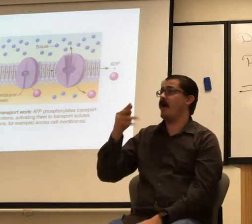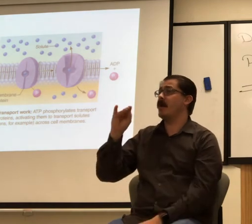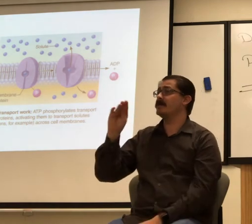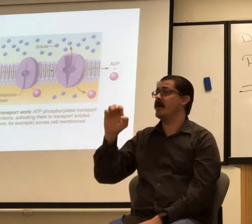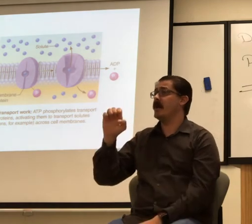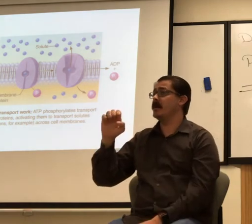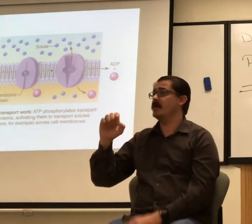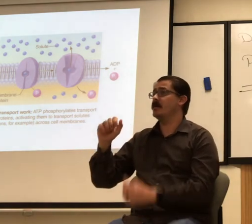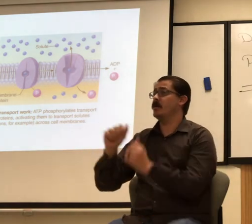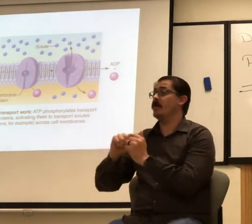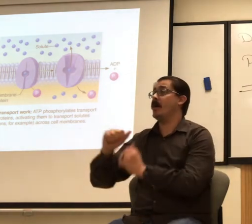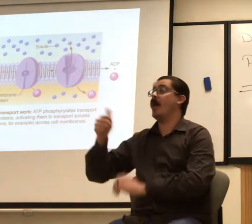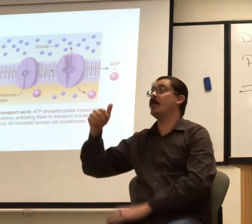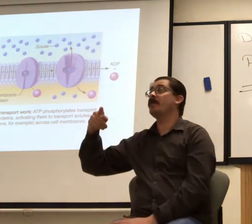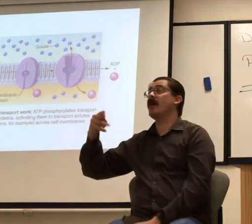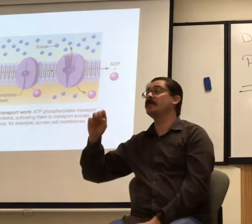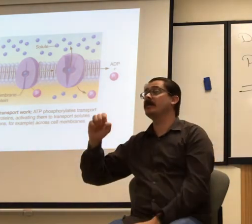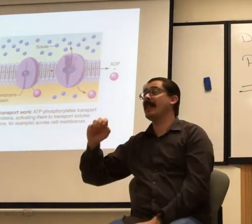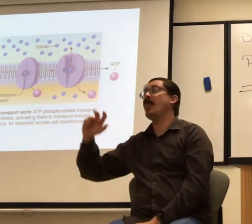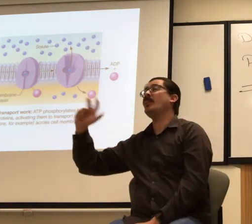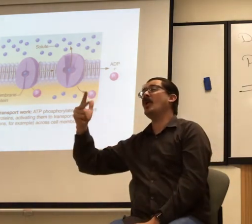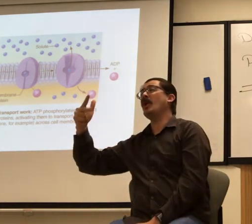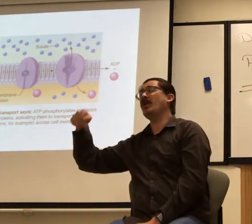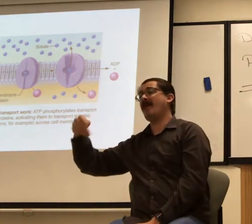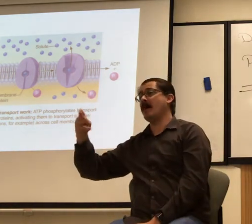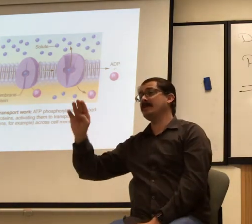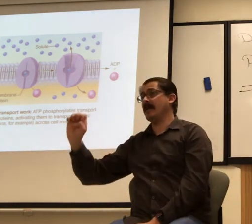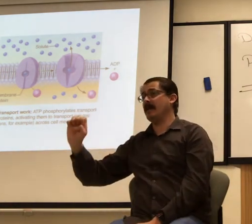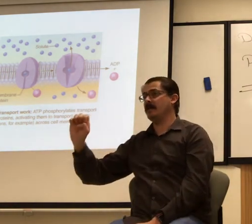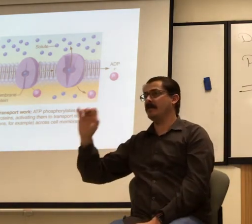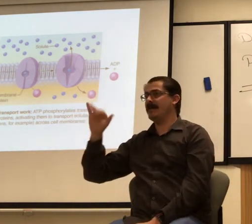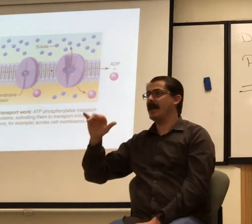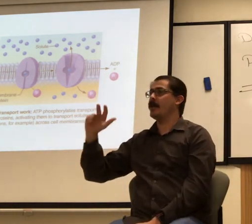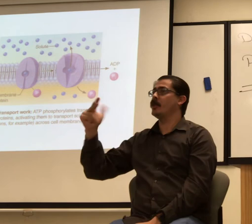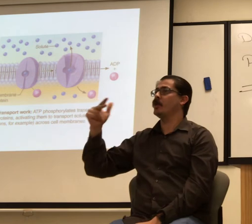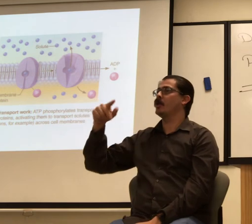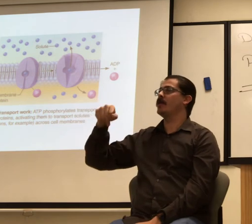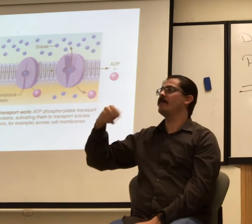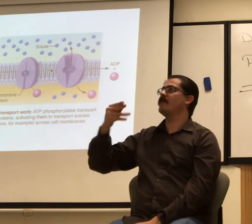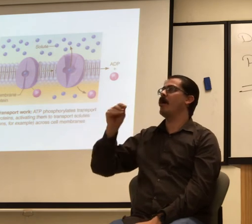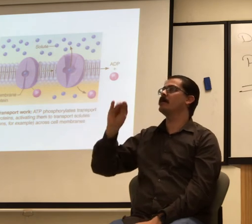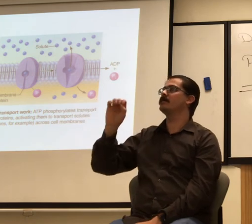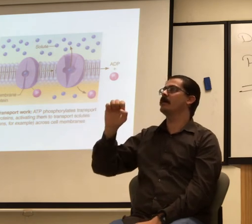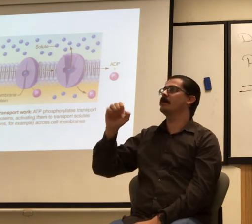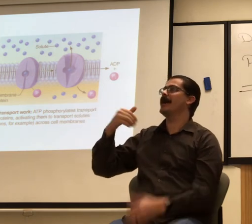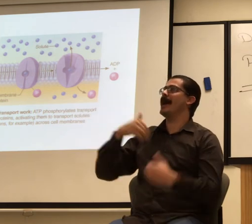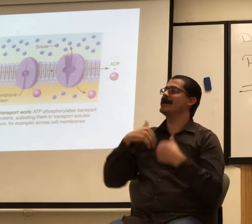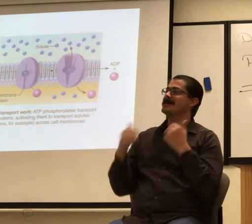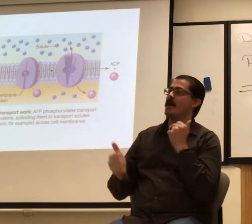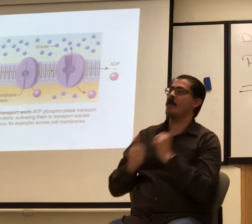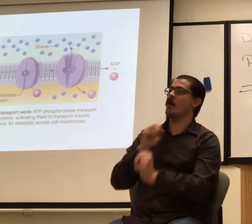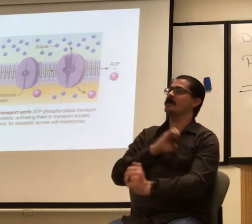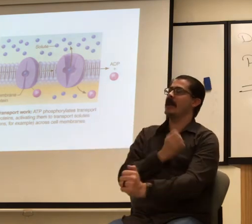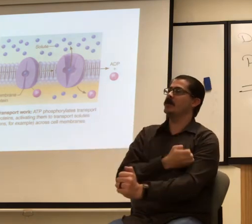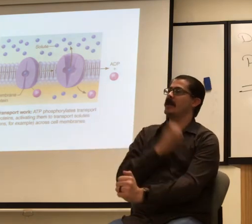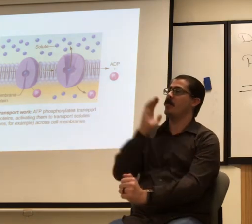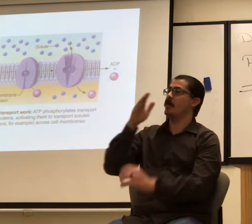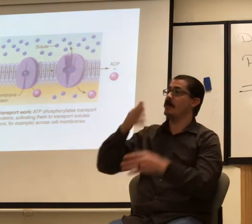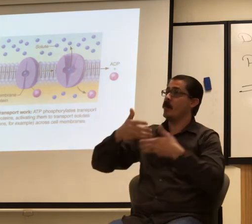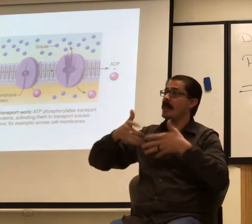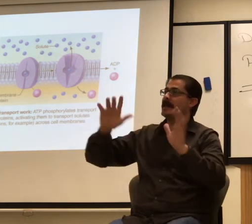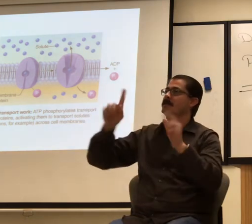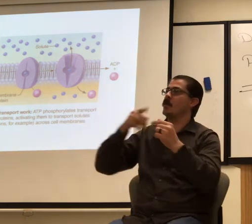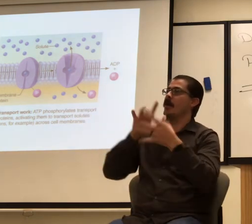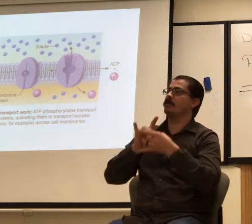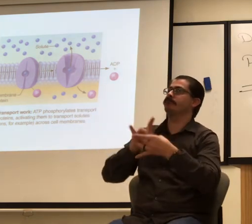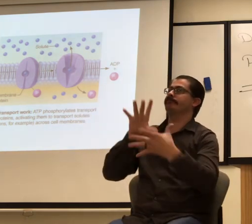with a third phosphate. That third phosphate contains the most energy that is released when you break